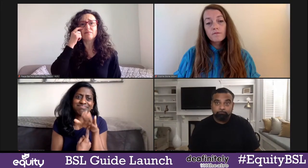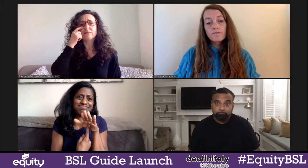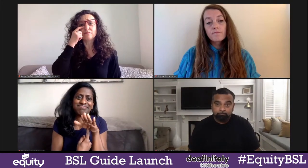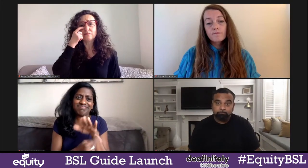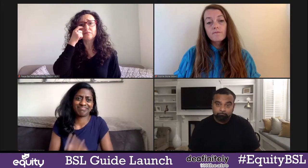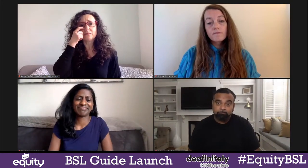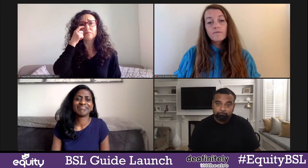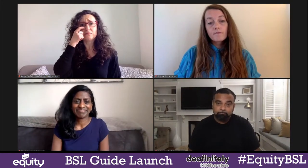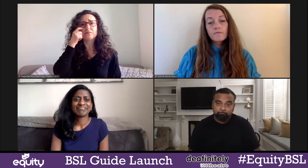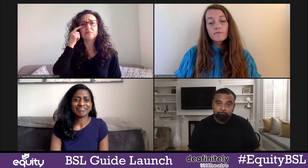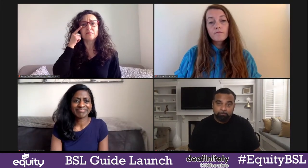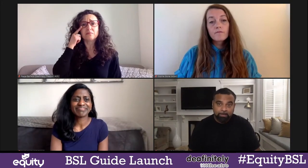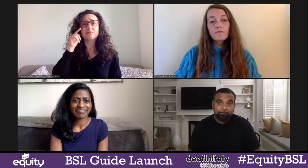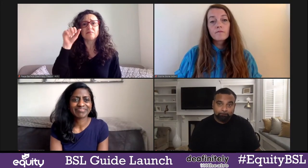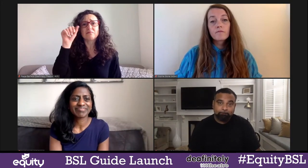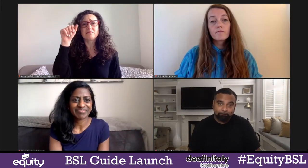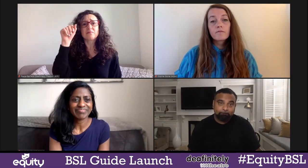impacted. So it's so key that this guide exists.